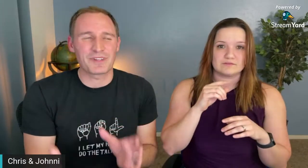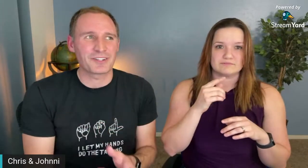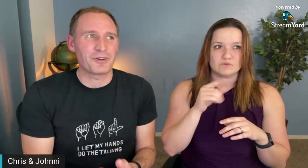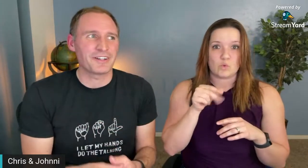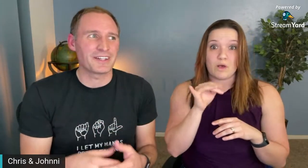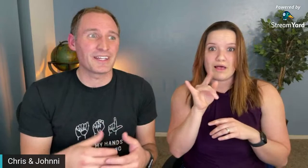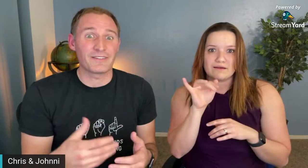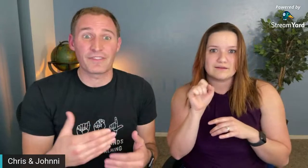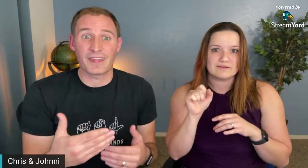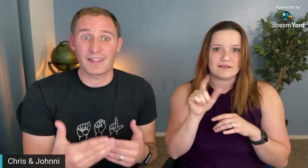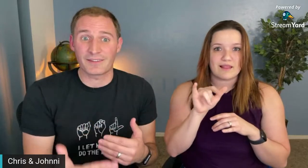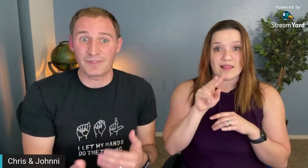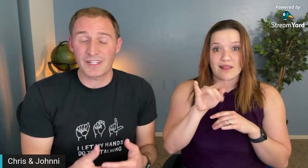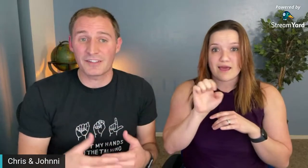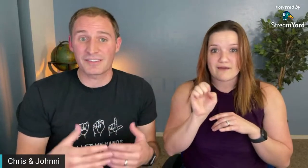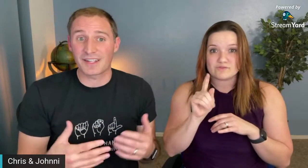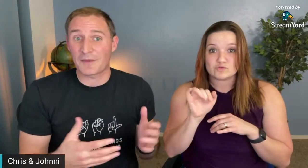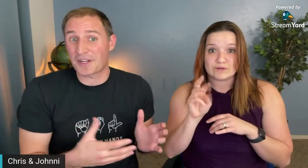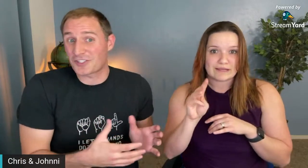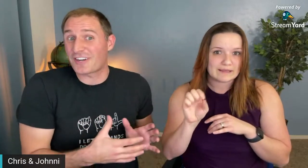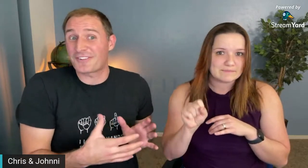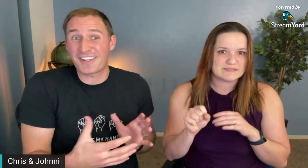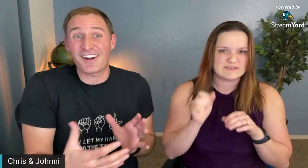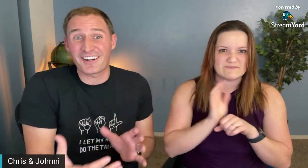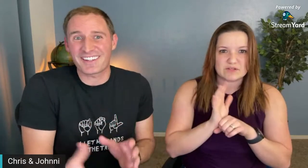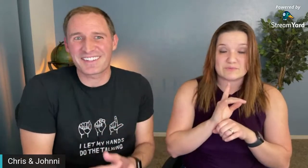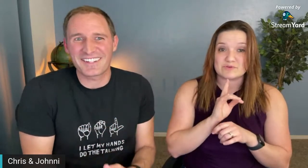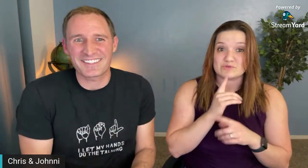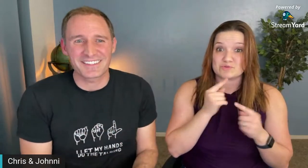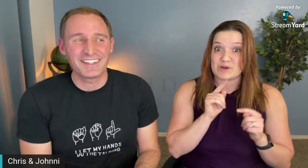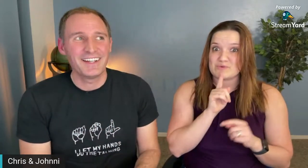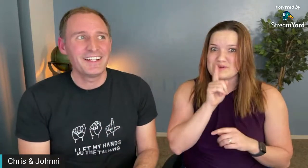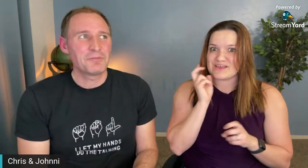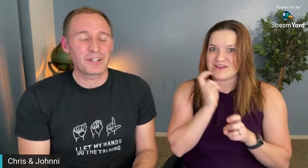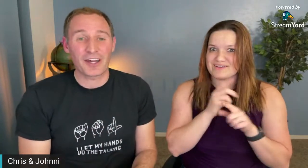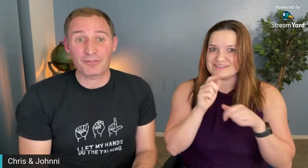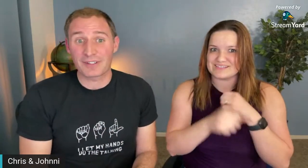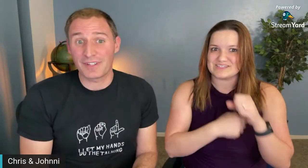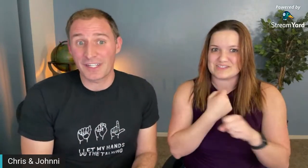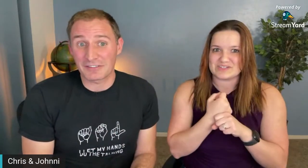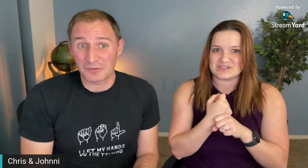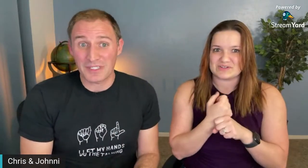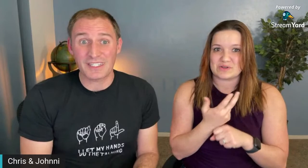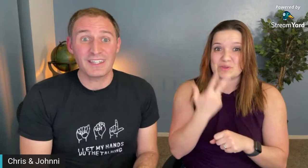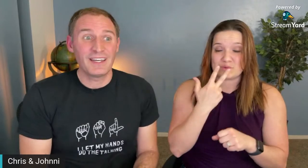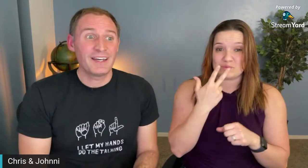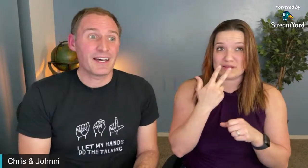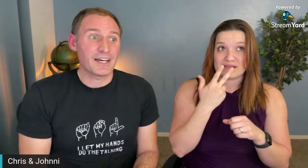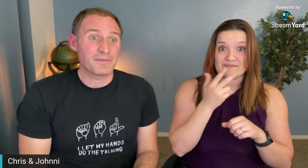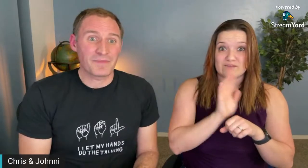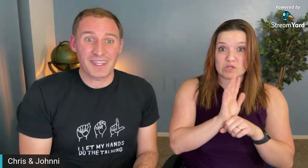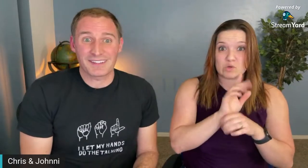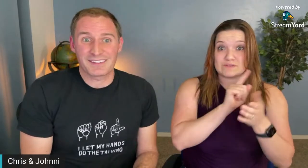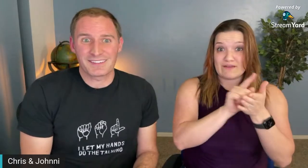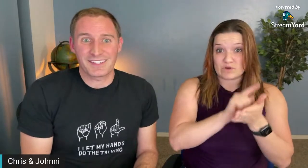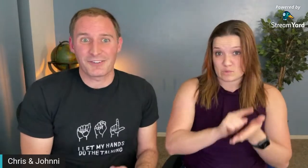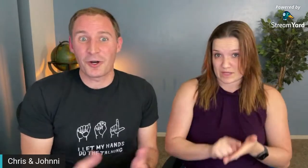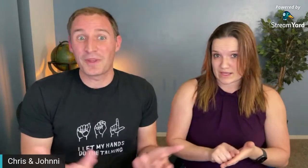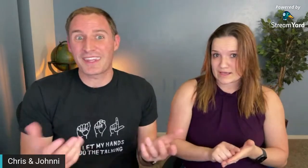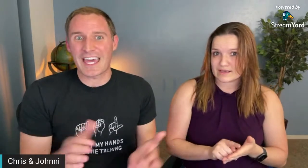the quality of videos. And I'm going to try really hard this year to put out 3 videos a week, and hold me accountable